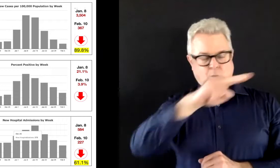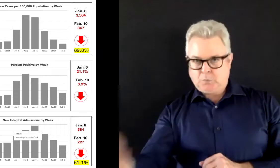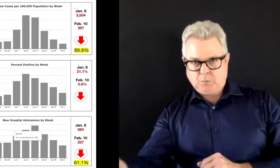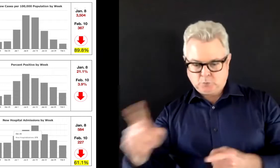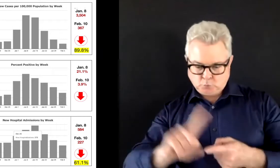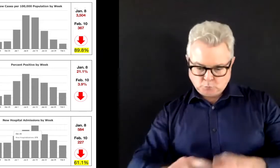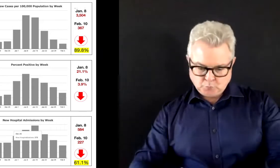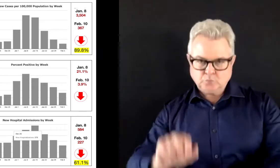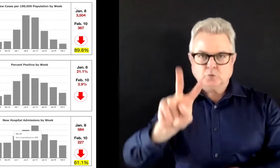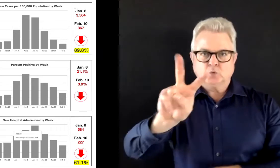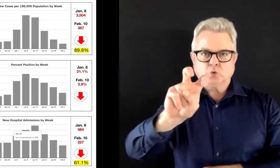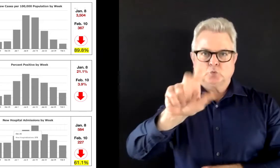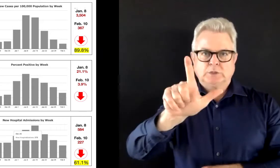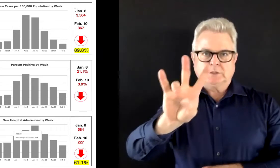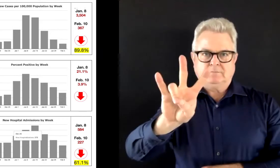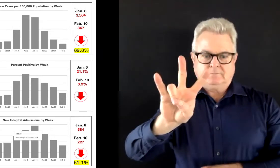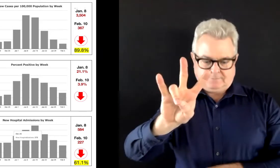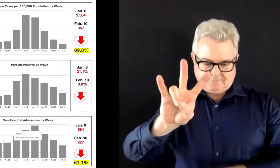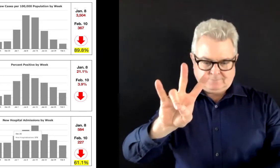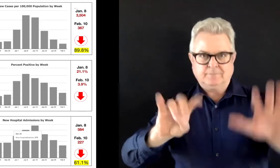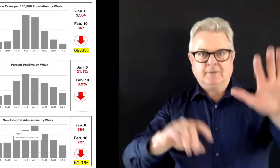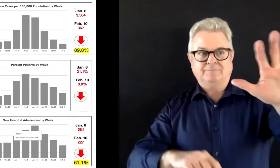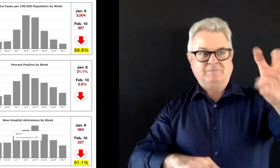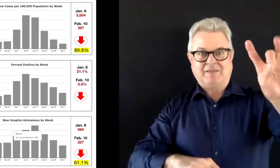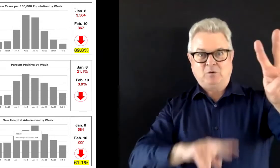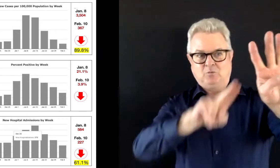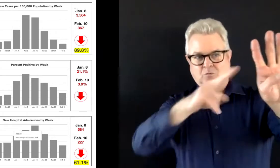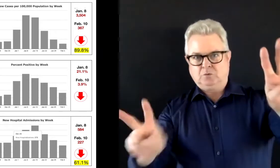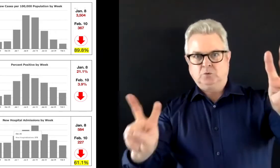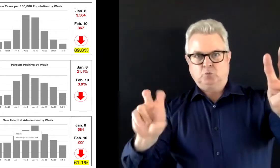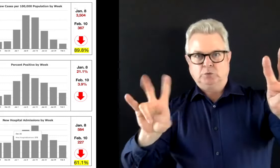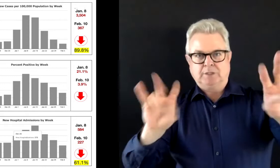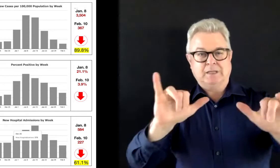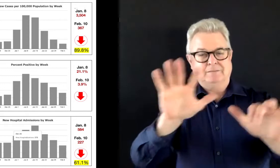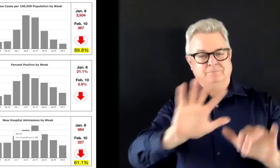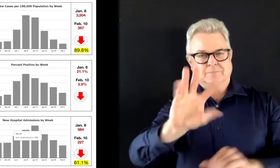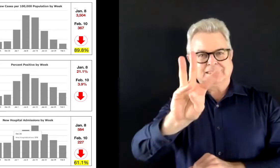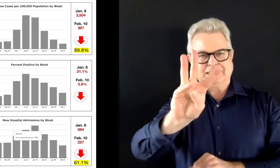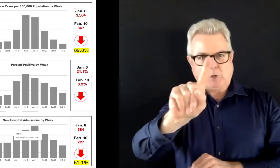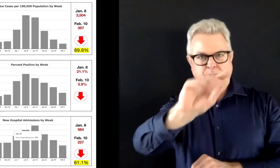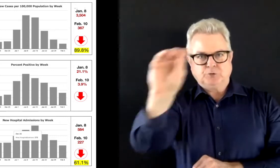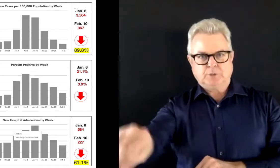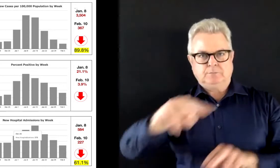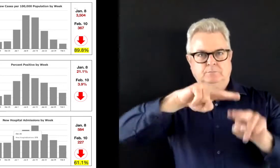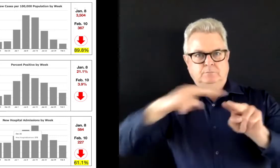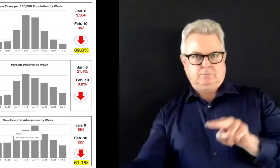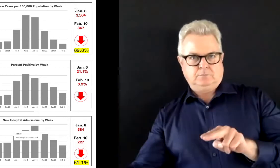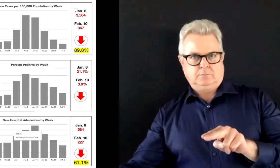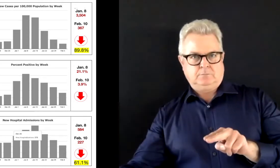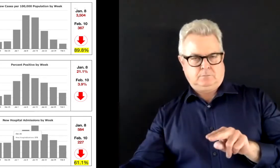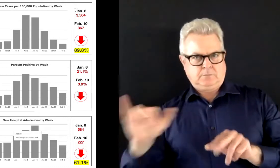But as of February the 10th, that number has also dropped to 227. That is